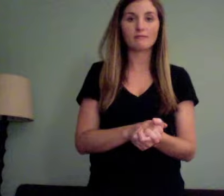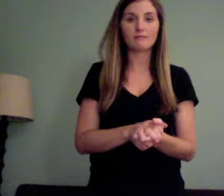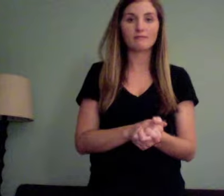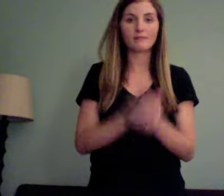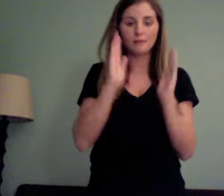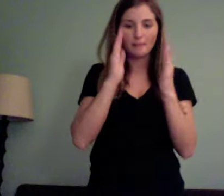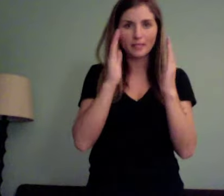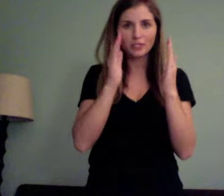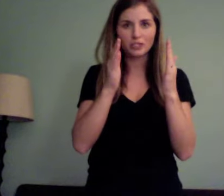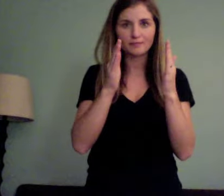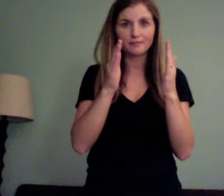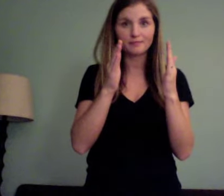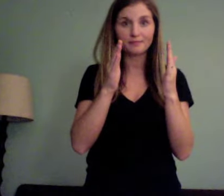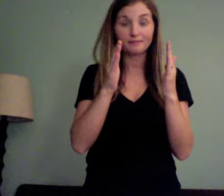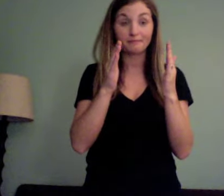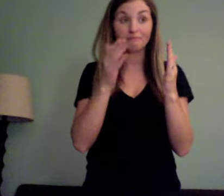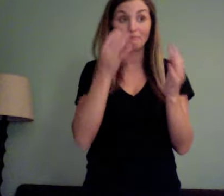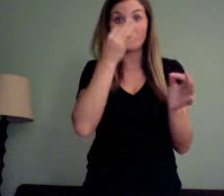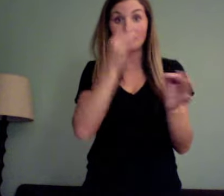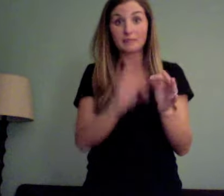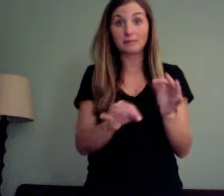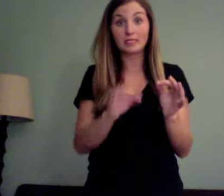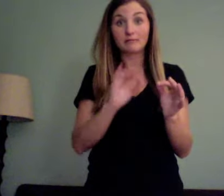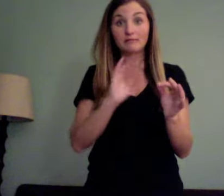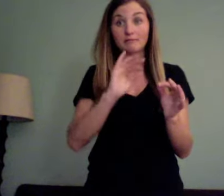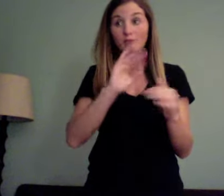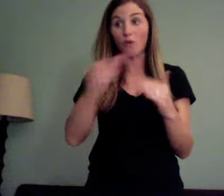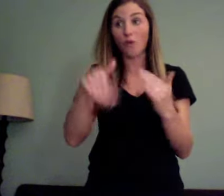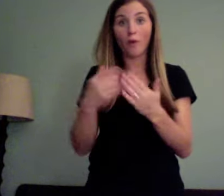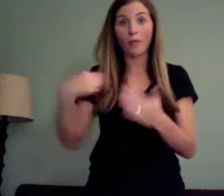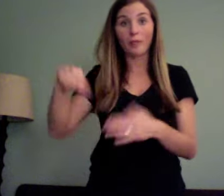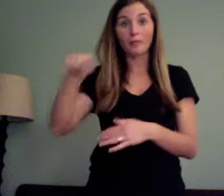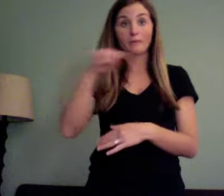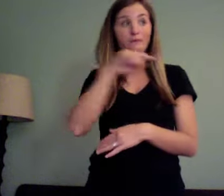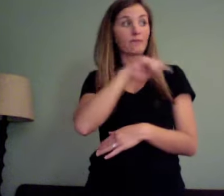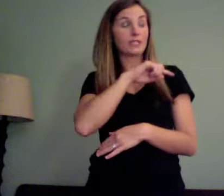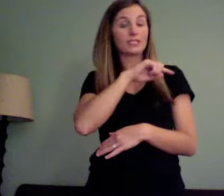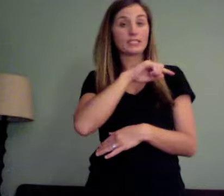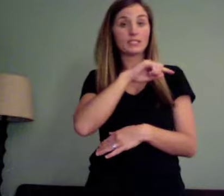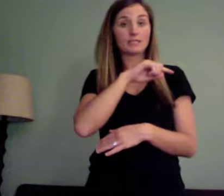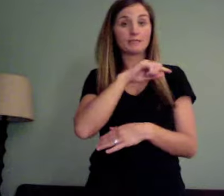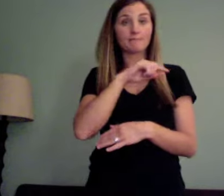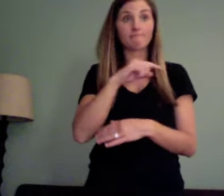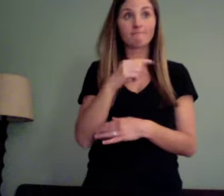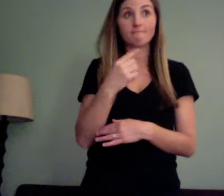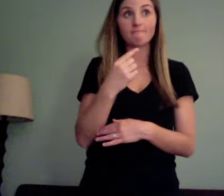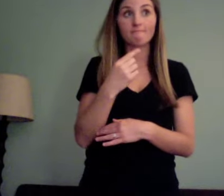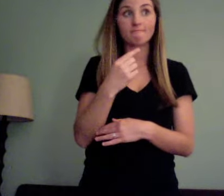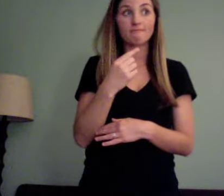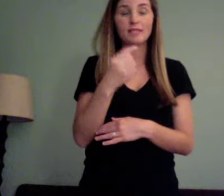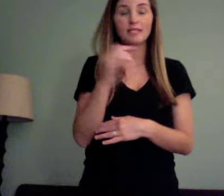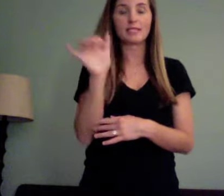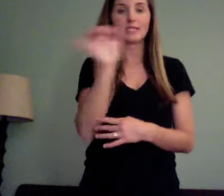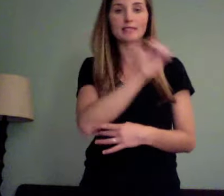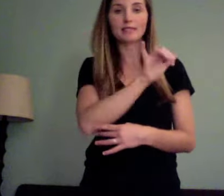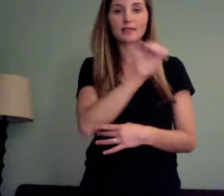Basically, all of us, whether insiders or outsiders, start out in identical conditions. Which is to